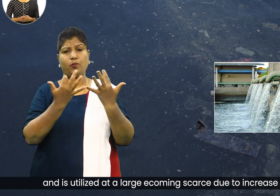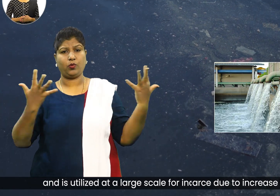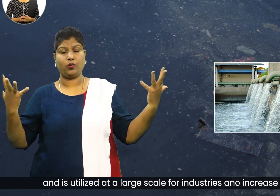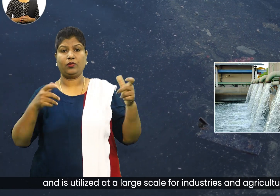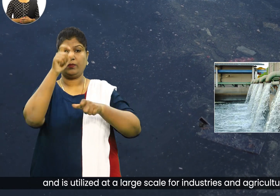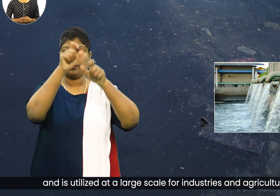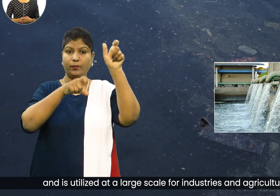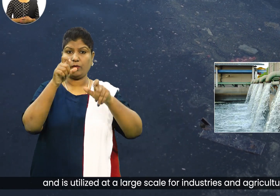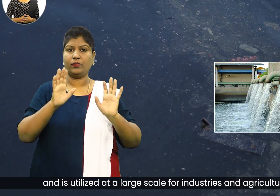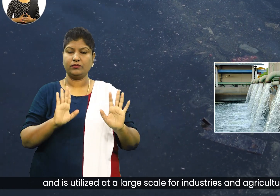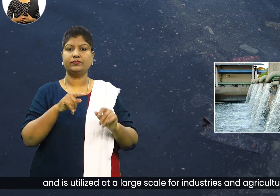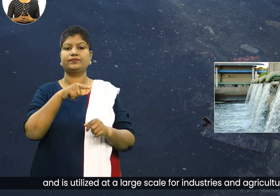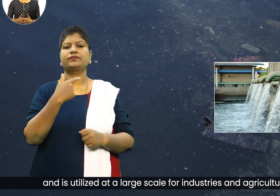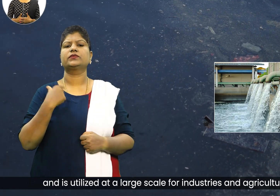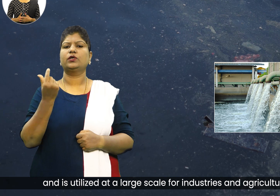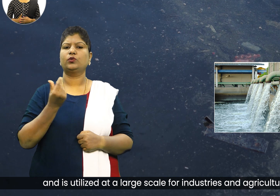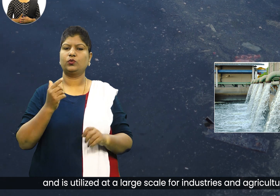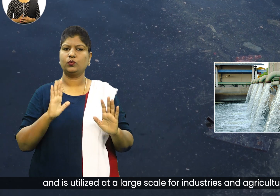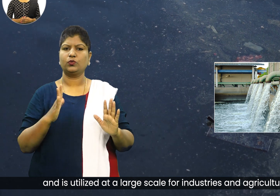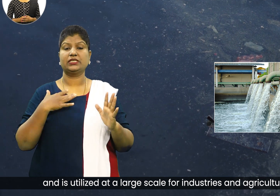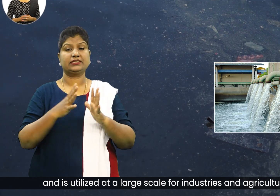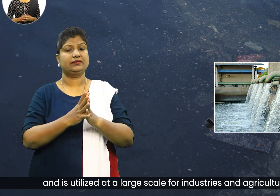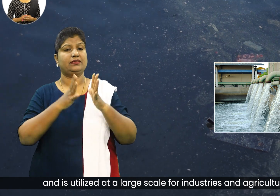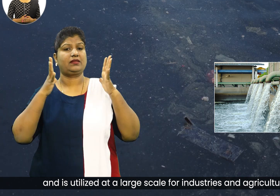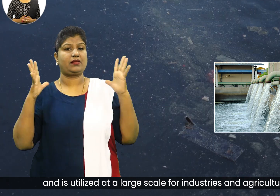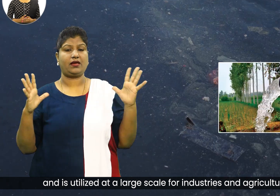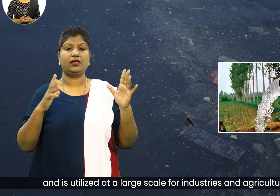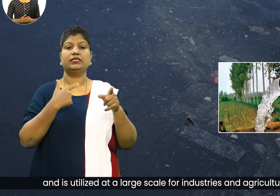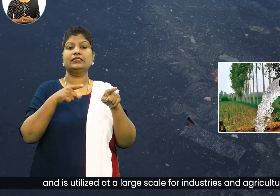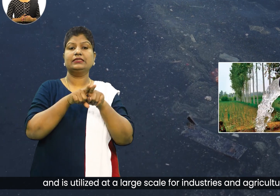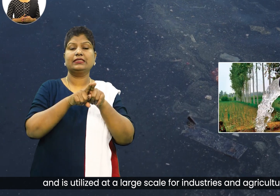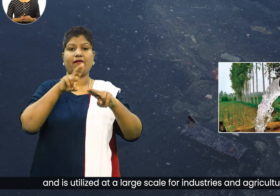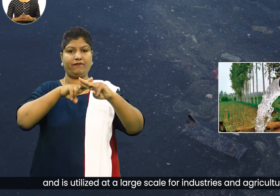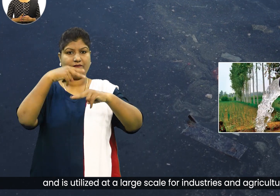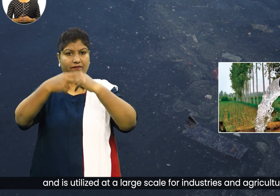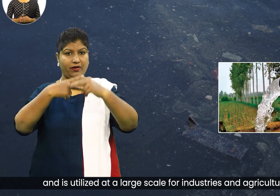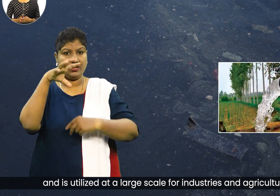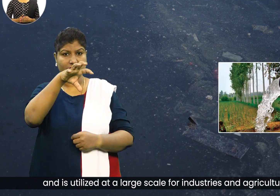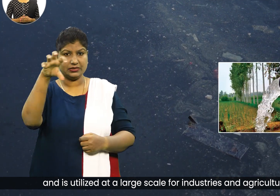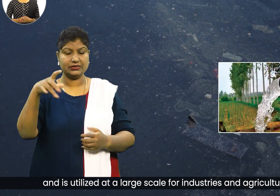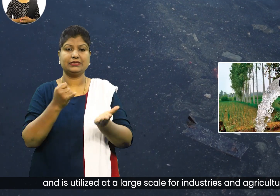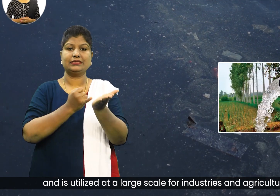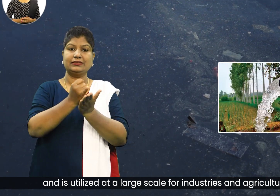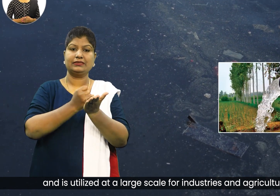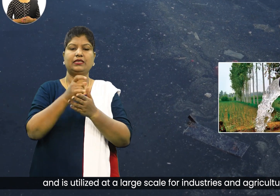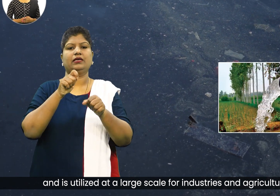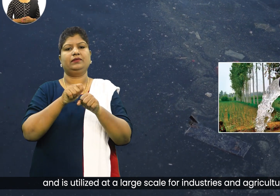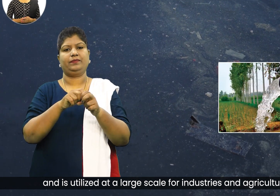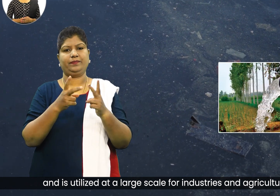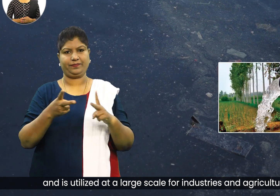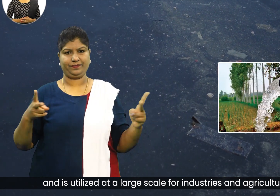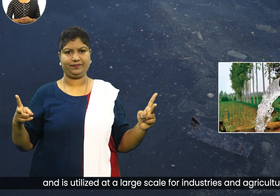and is utilized at a large scale for industries and agricultural activities.